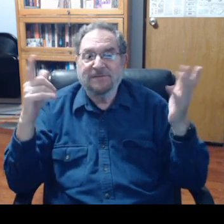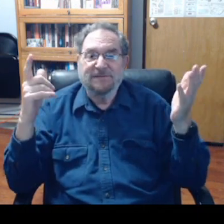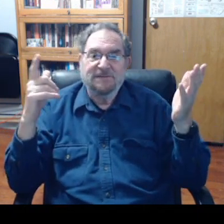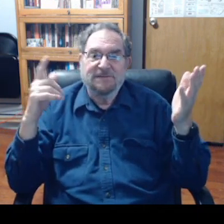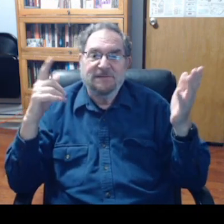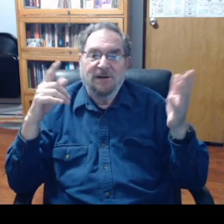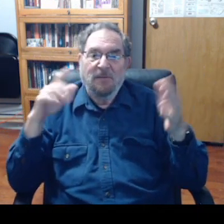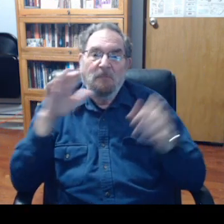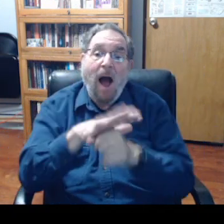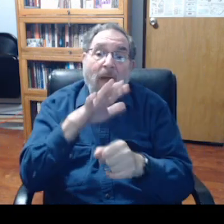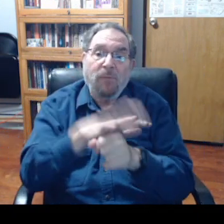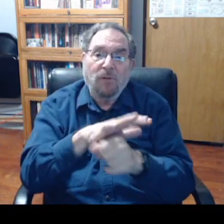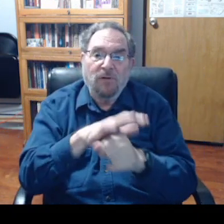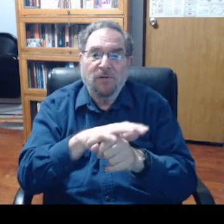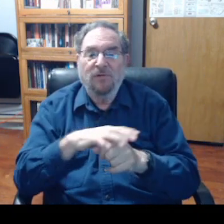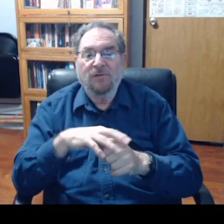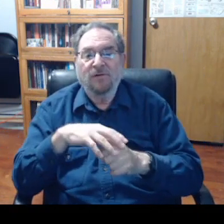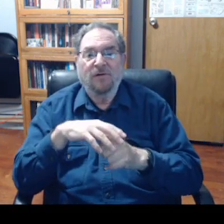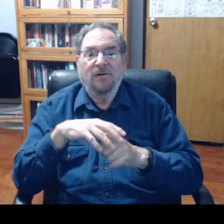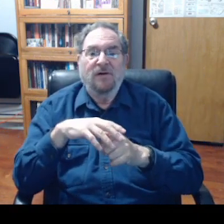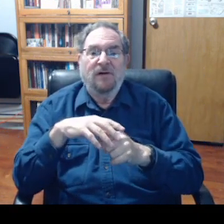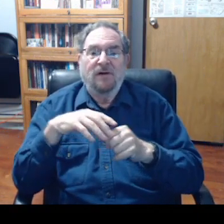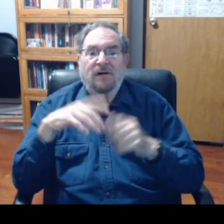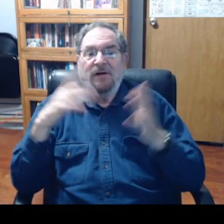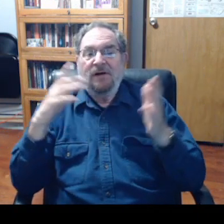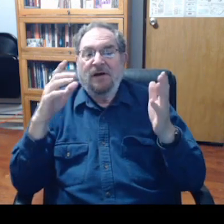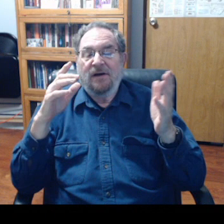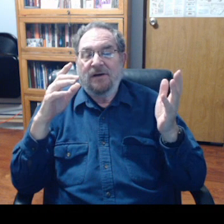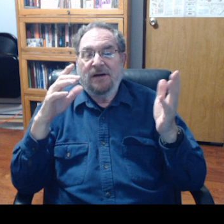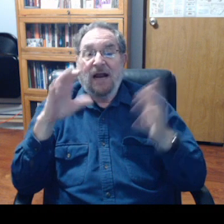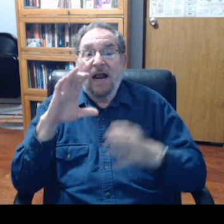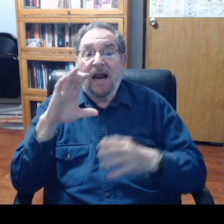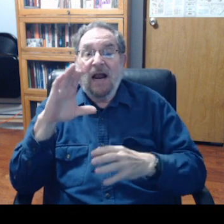famous, popular